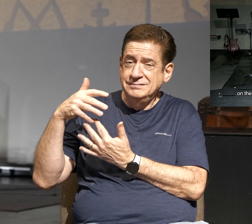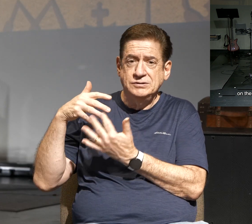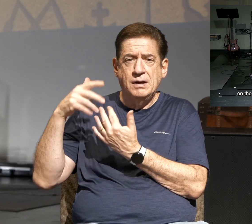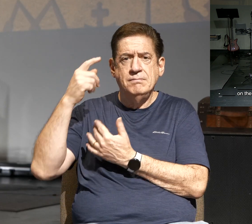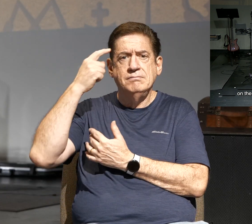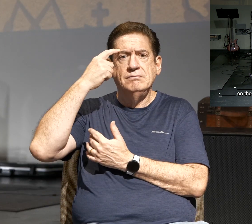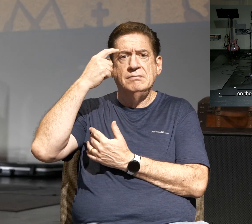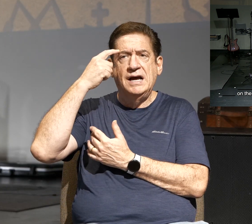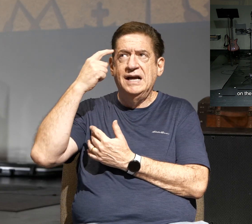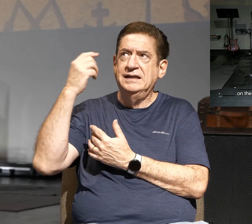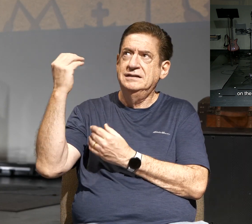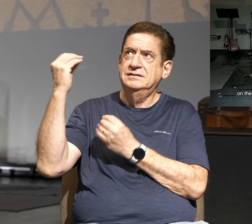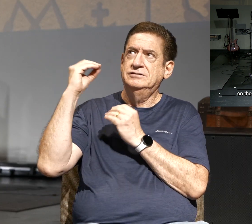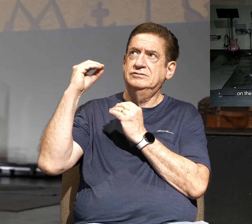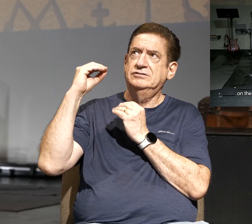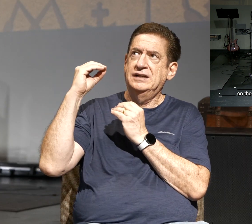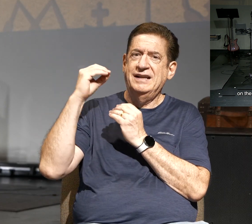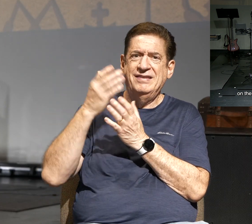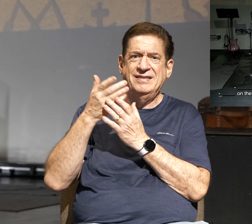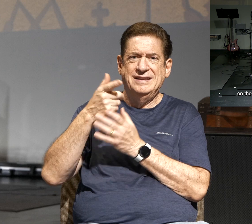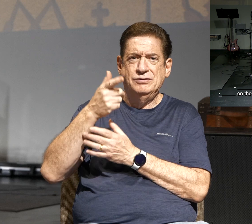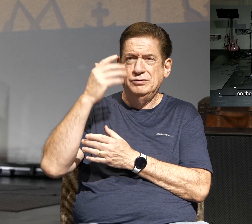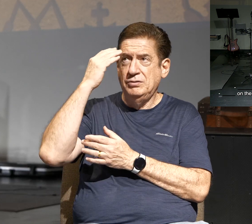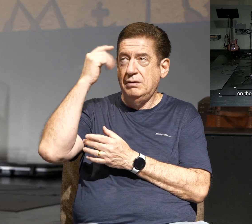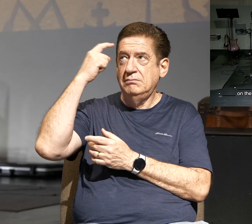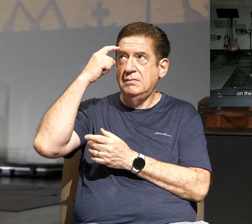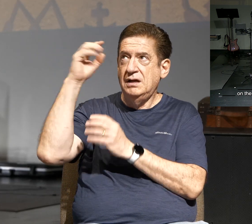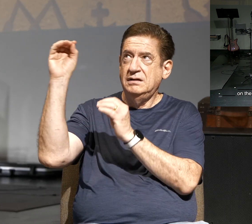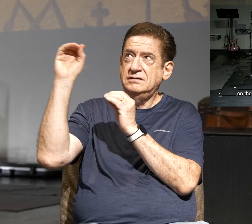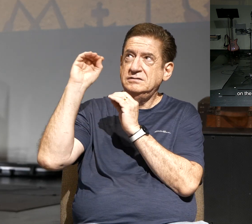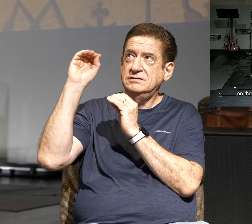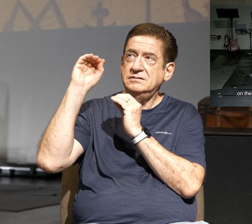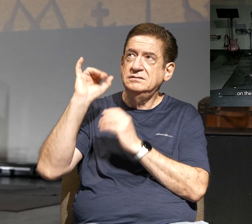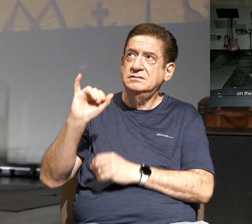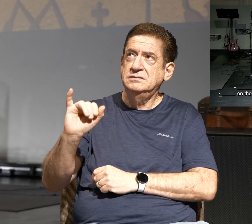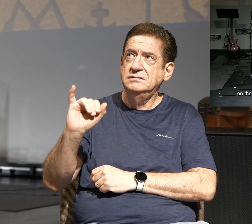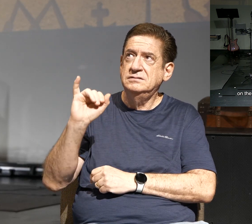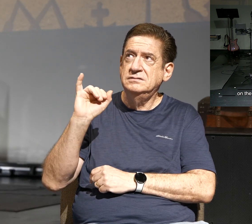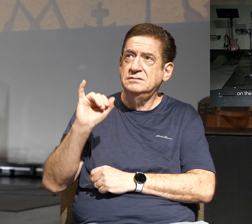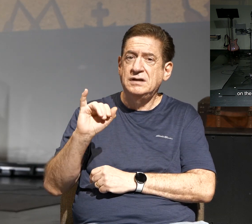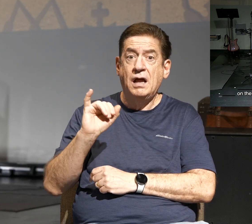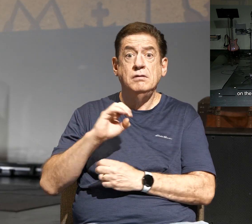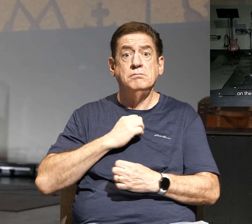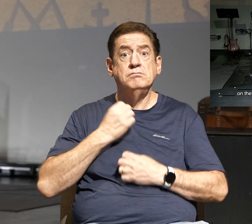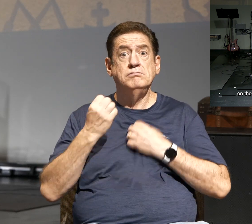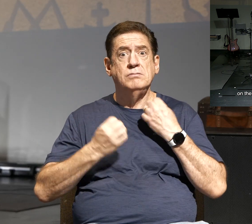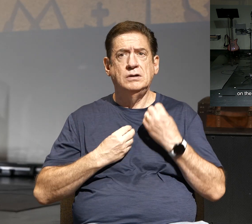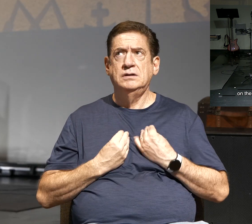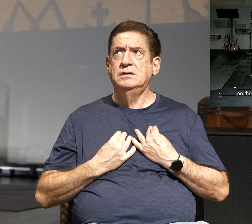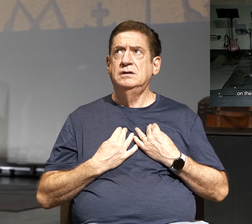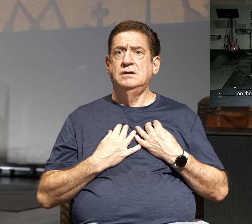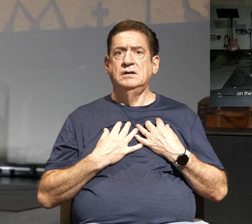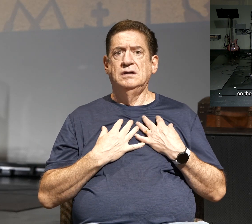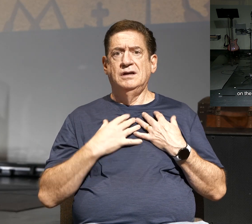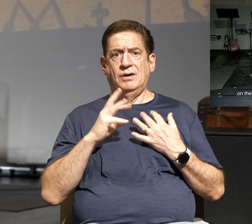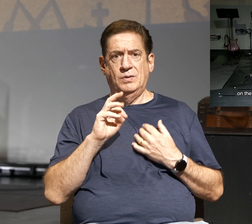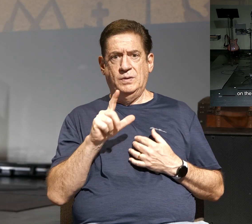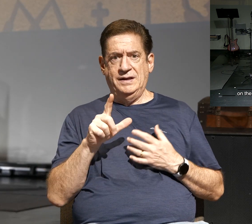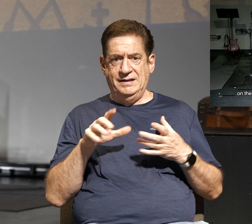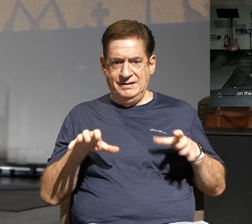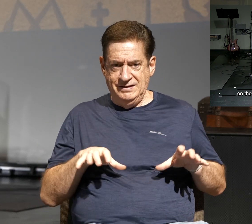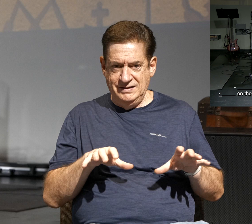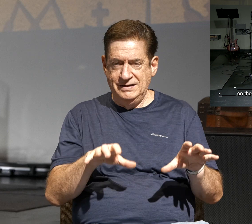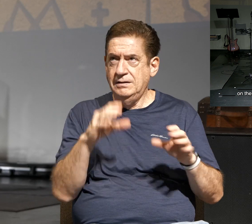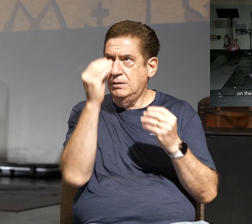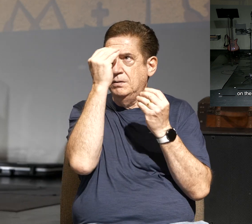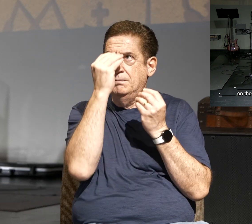instructed. So there's things that you need to know about God. Your mind is instructed. And then the emotions are stirred and the will acts in obedience